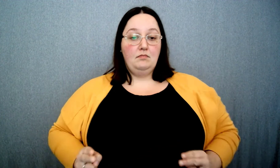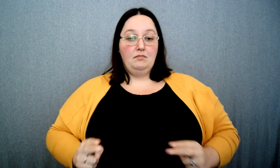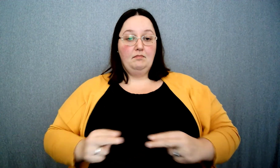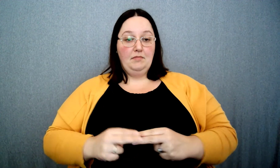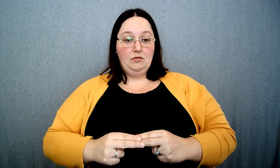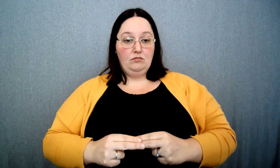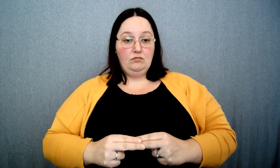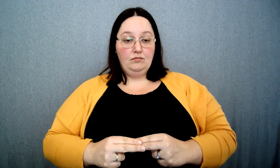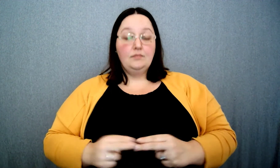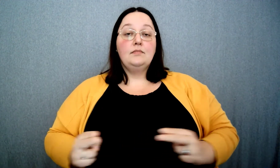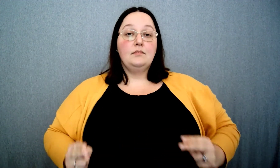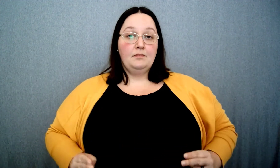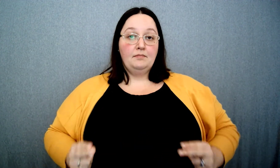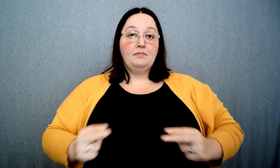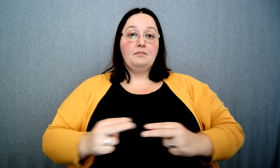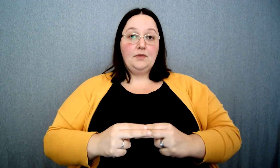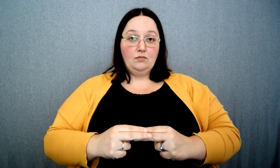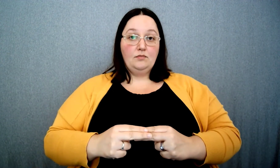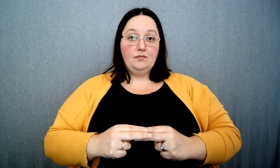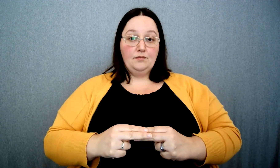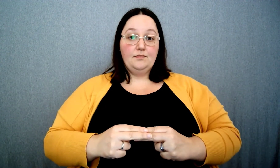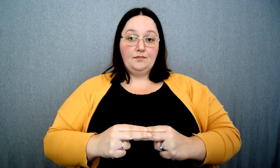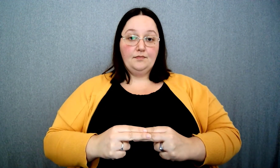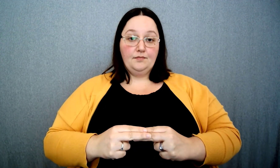The sign belt is with 2 U hand shapes.